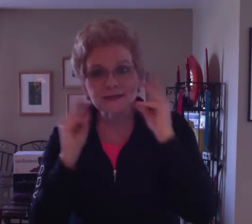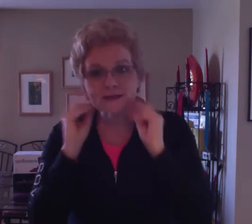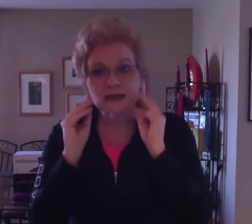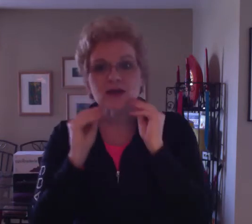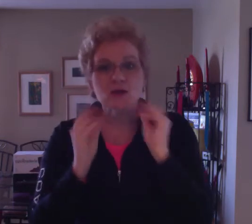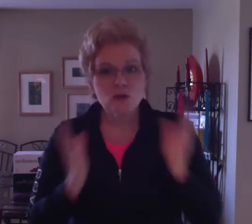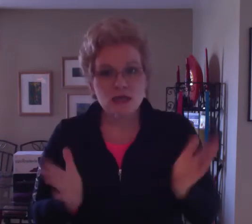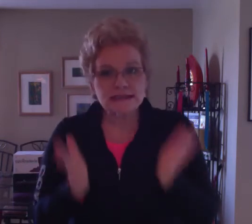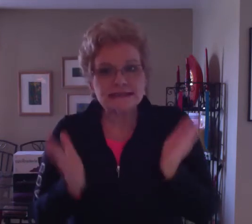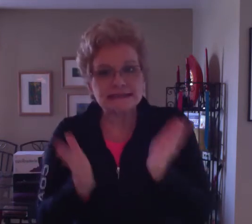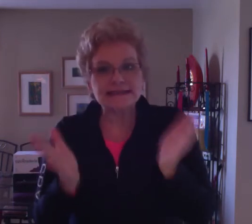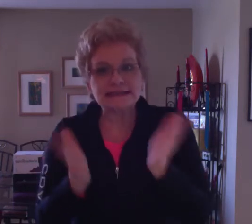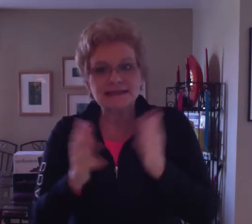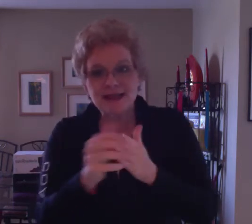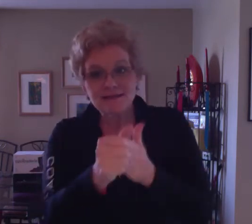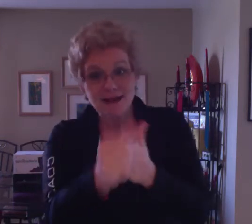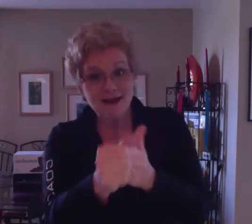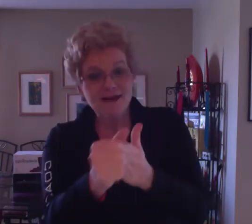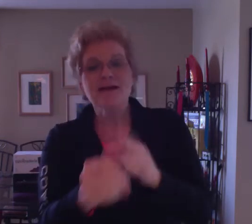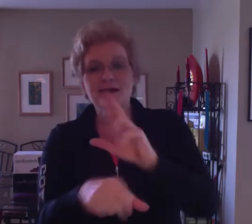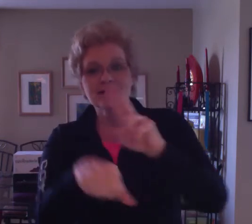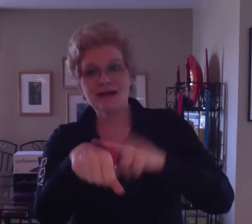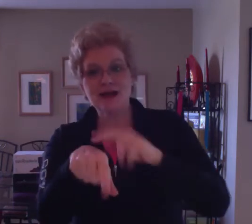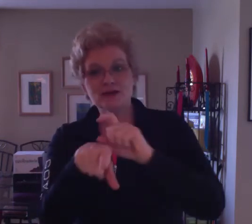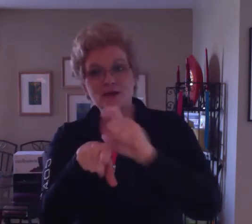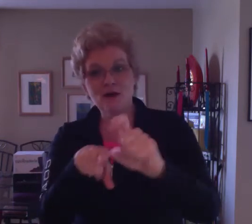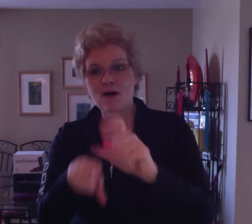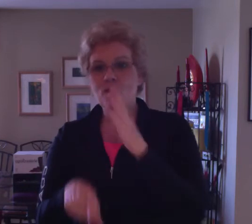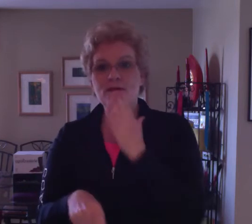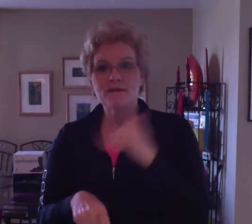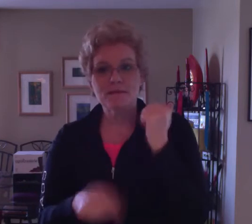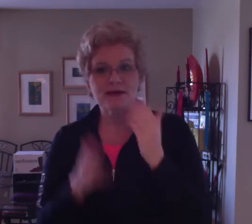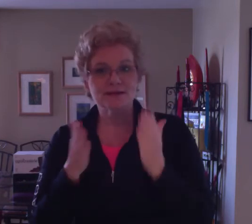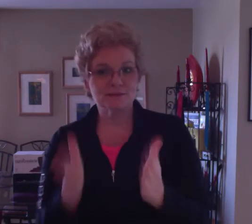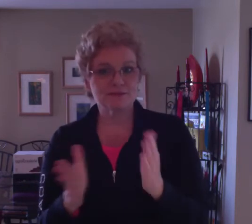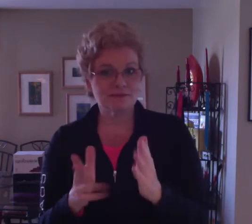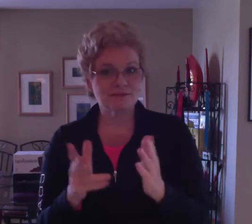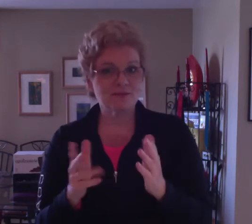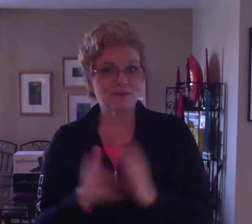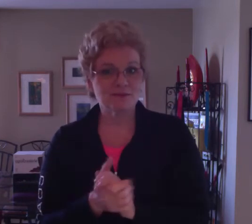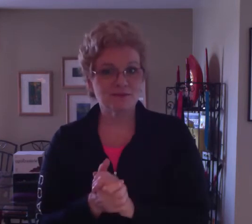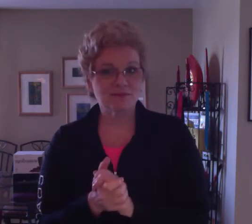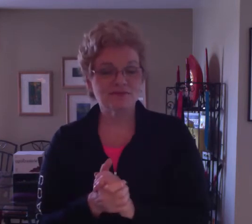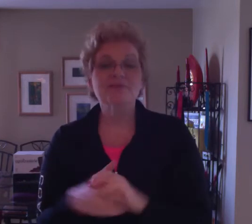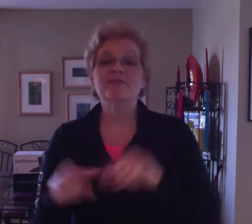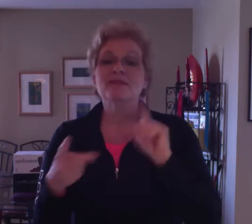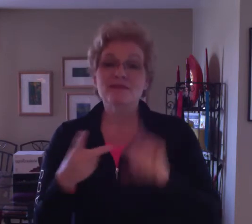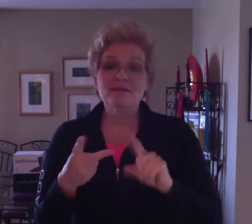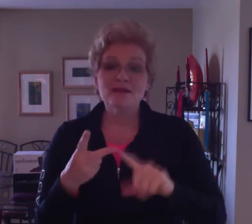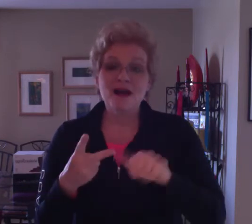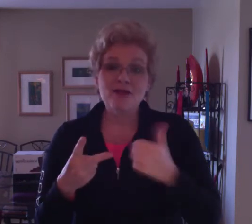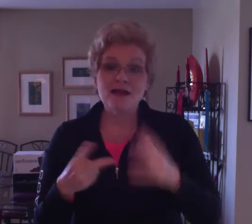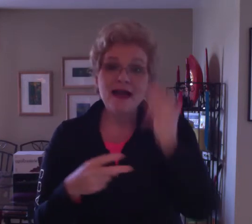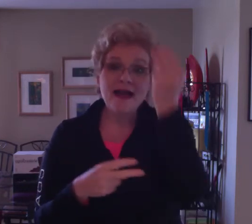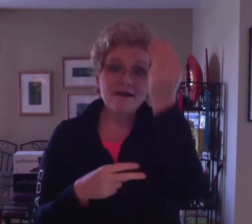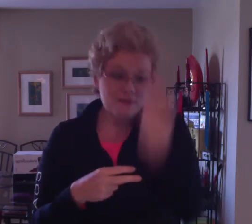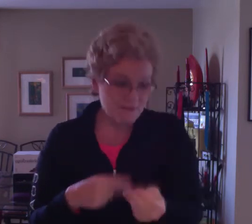guide you, and the national coach call is one of the best places. Now, another great place that I want you to put on your calendar, every Monday night, we